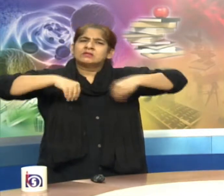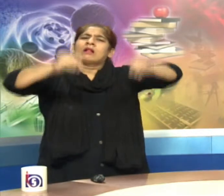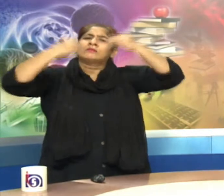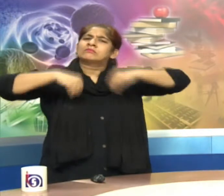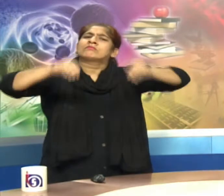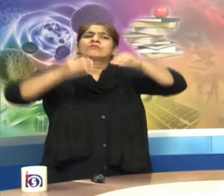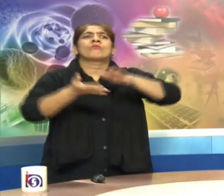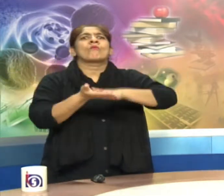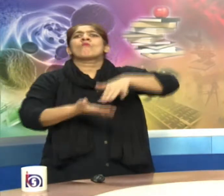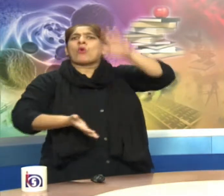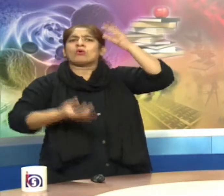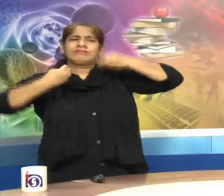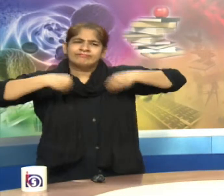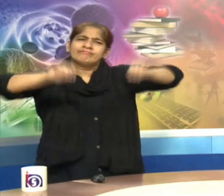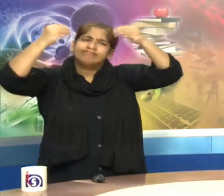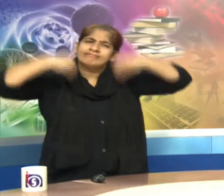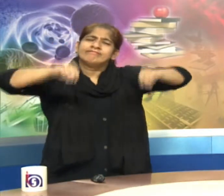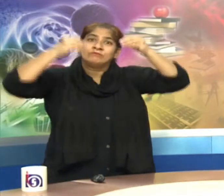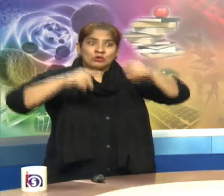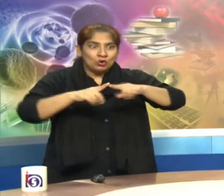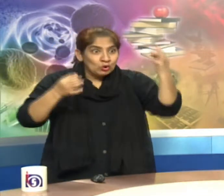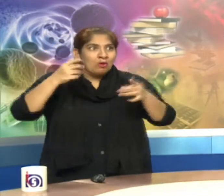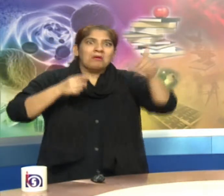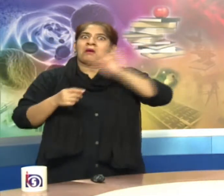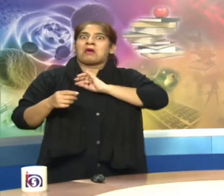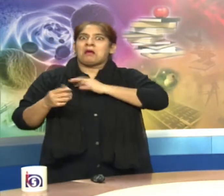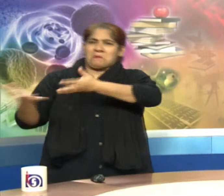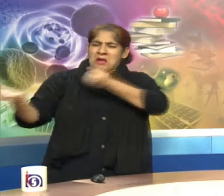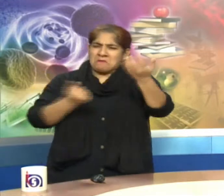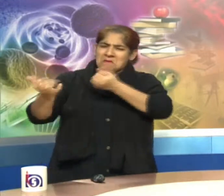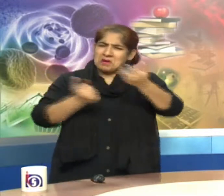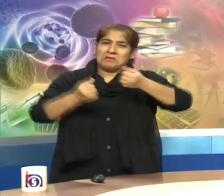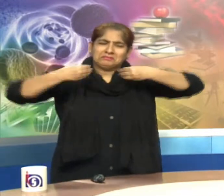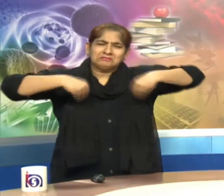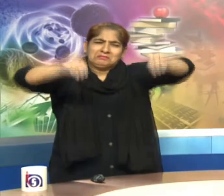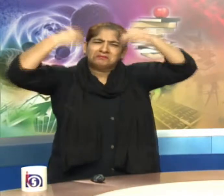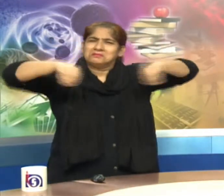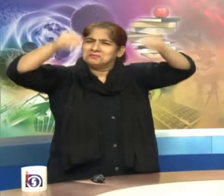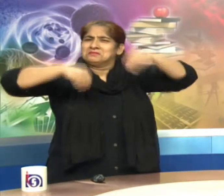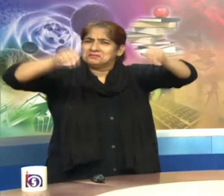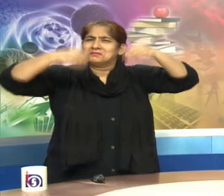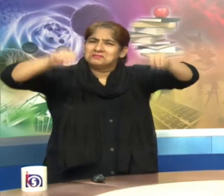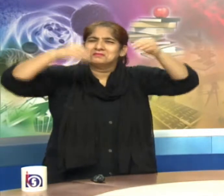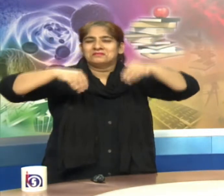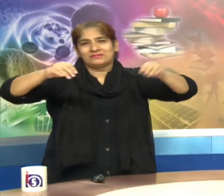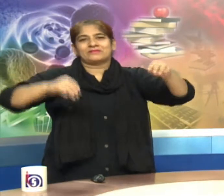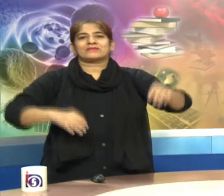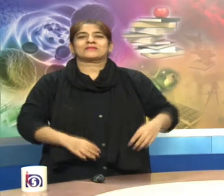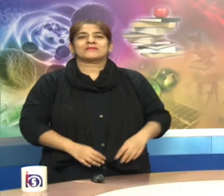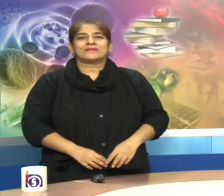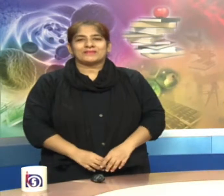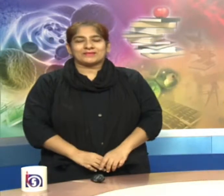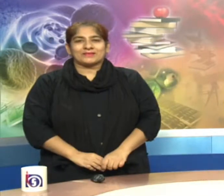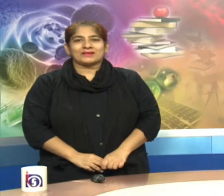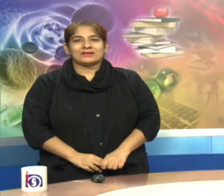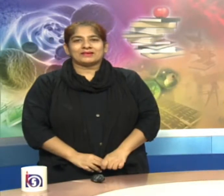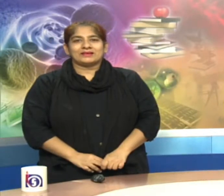The second objective of advertising is we want the increase in sales.